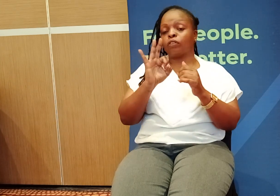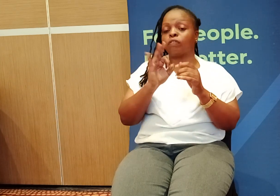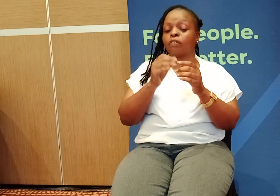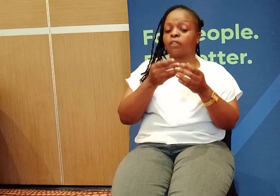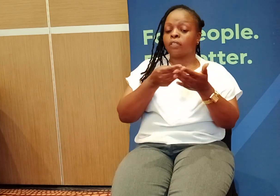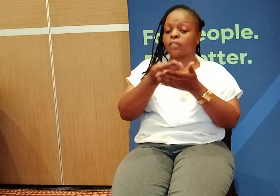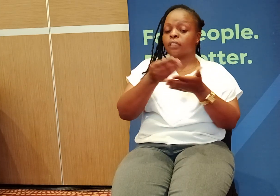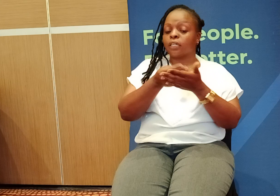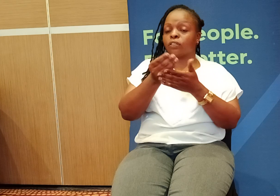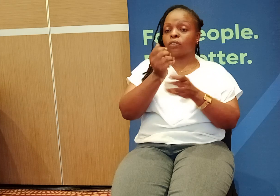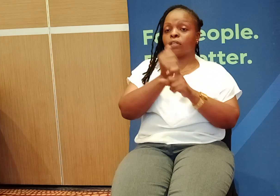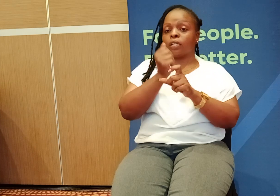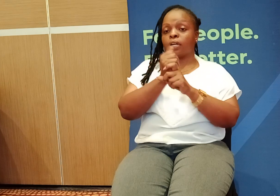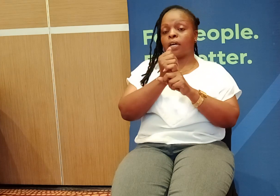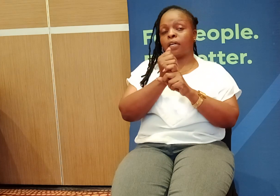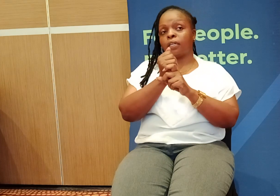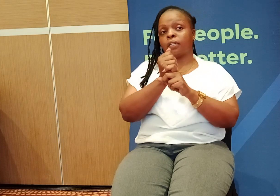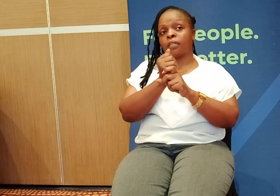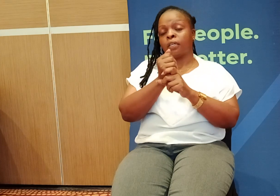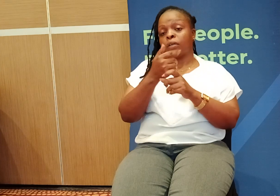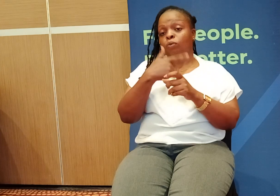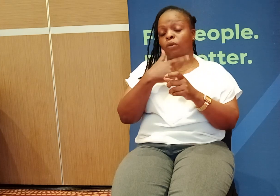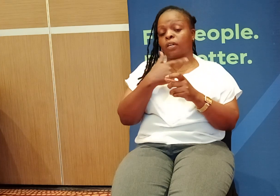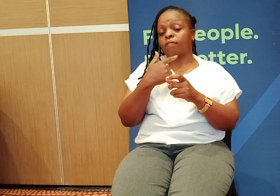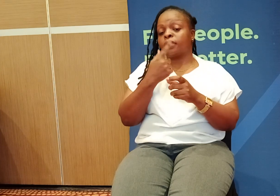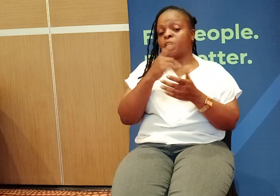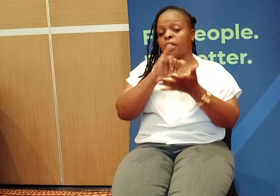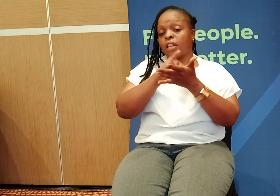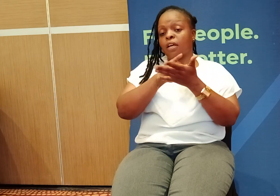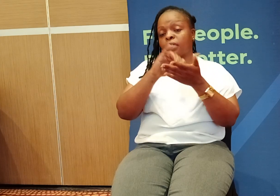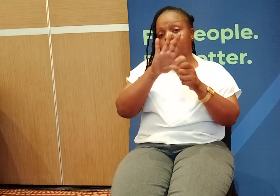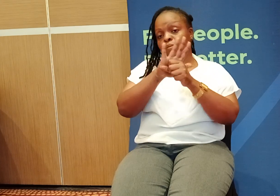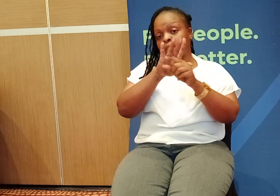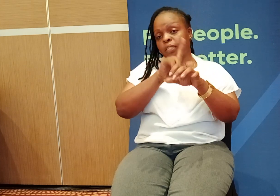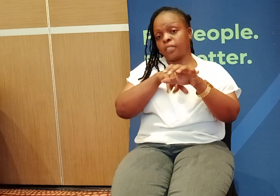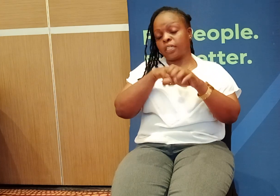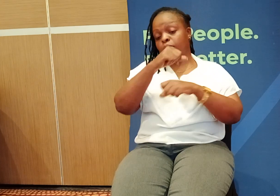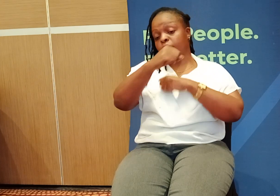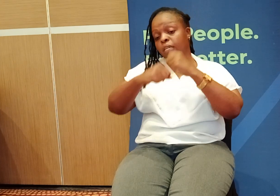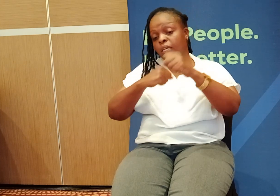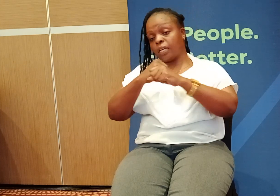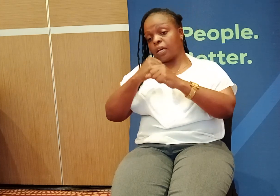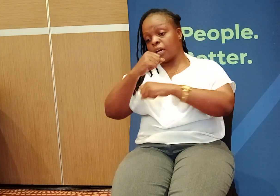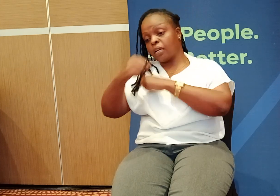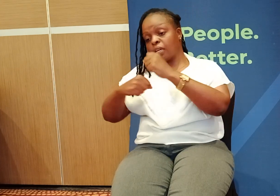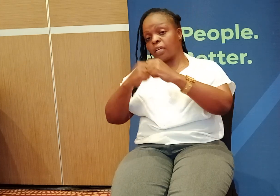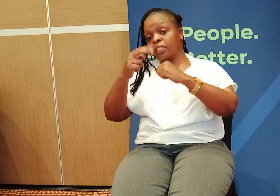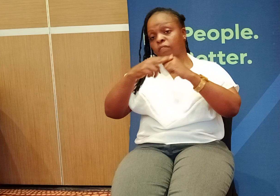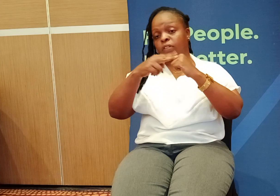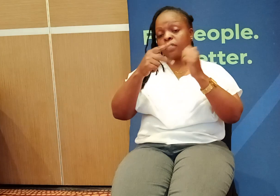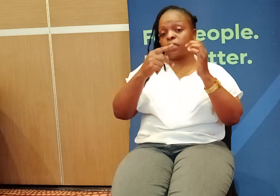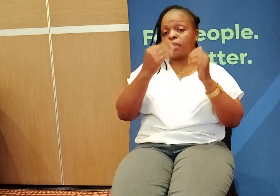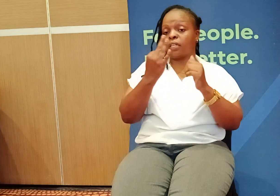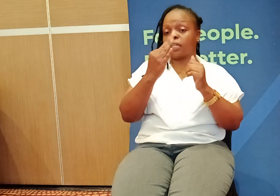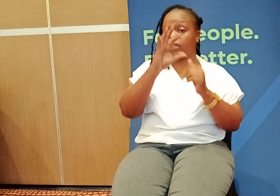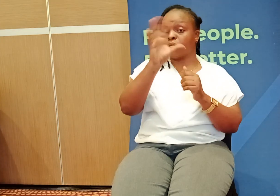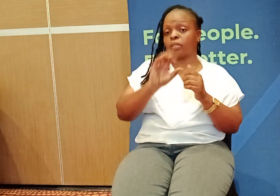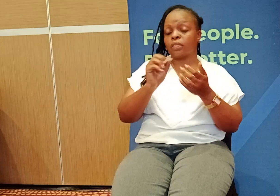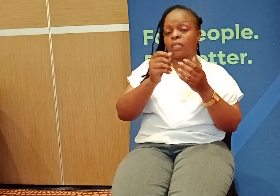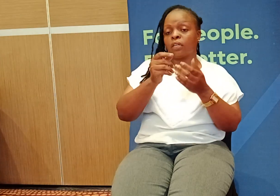I think that we've said a number of times. Year on year, 73% growth in mobile lending. You will